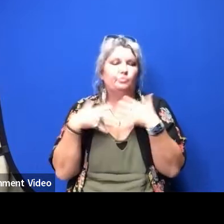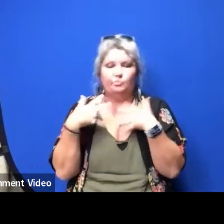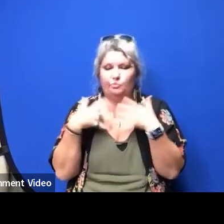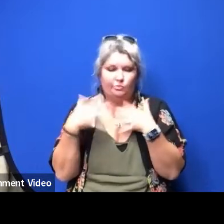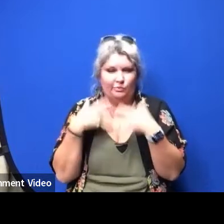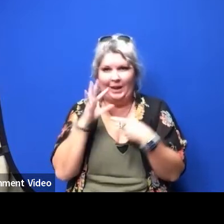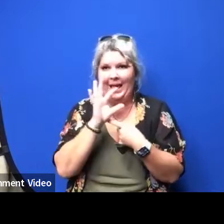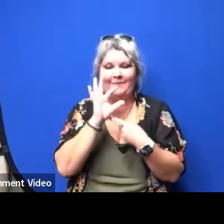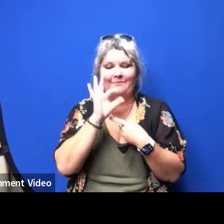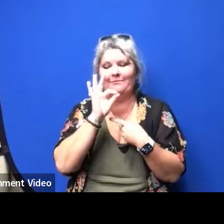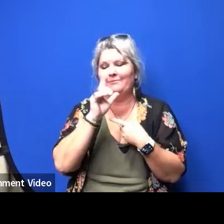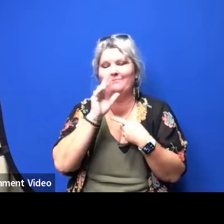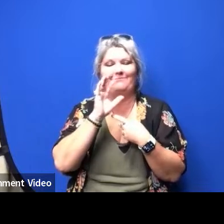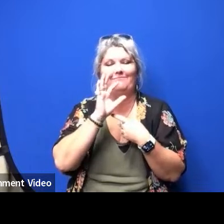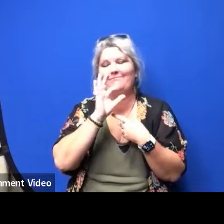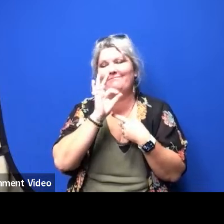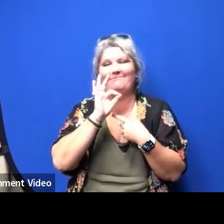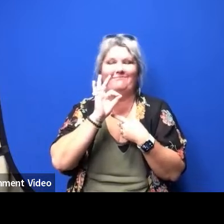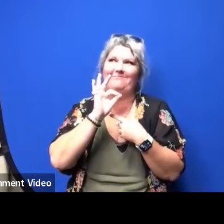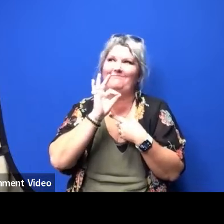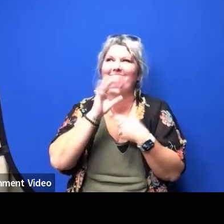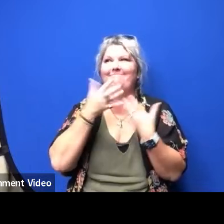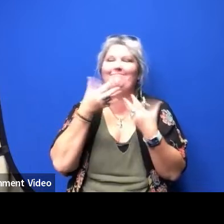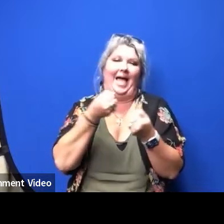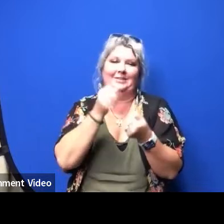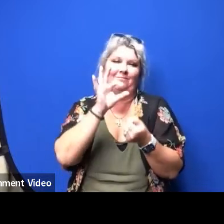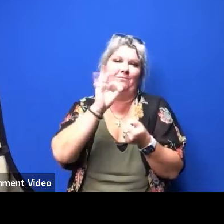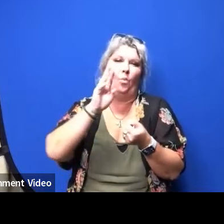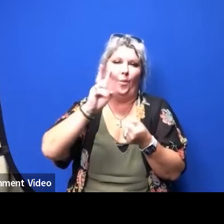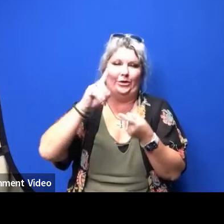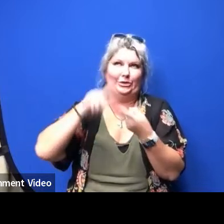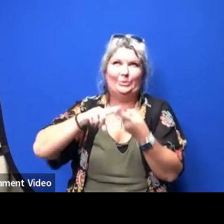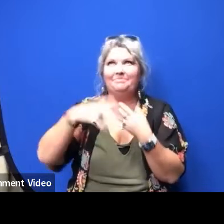reasons, I stopped using SSP services.